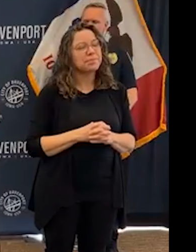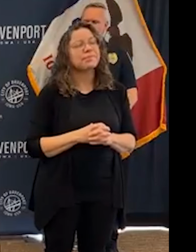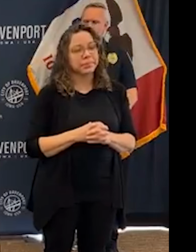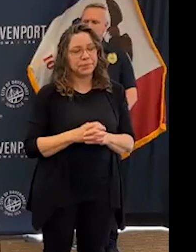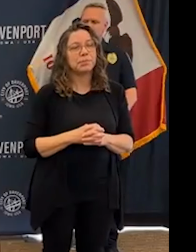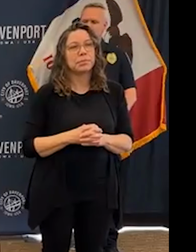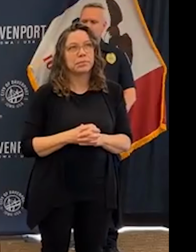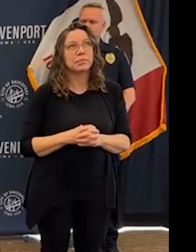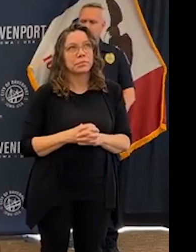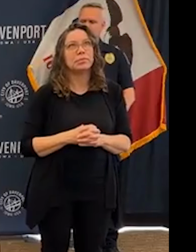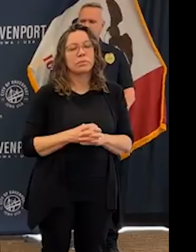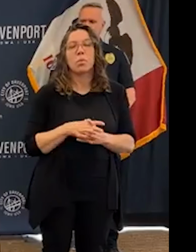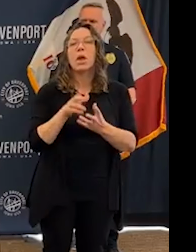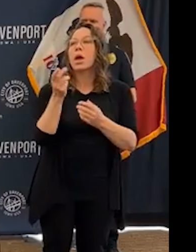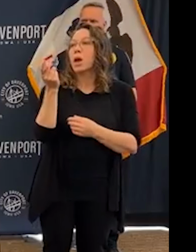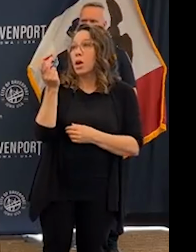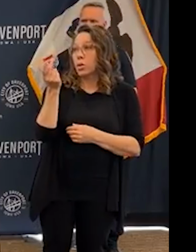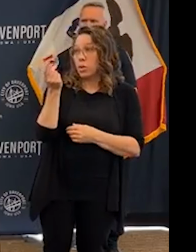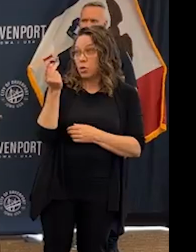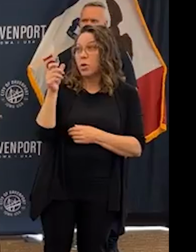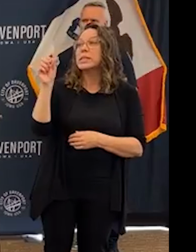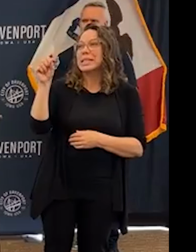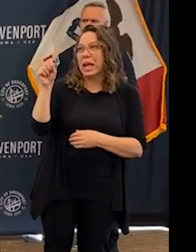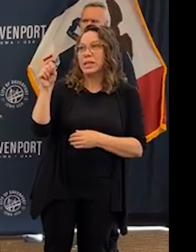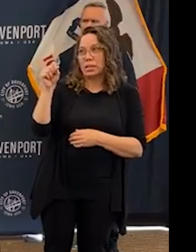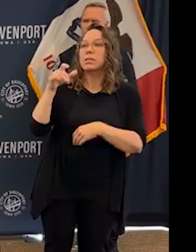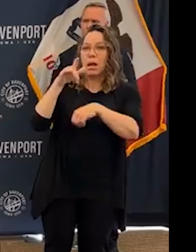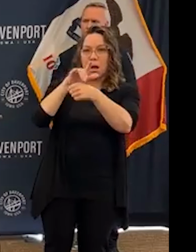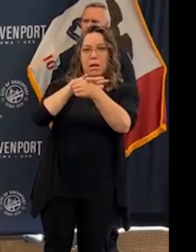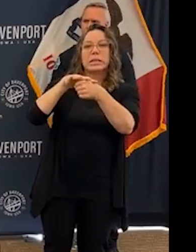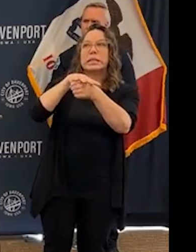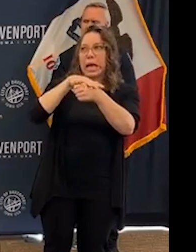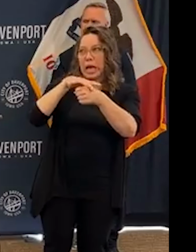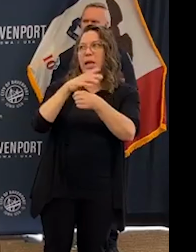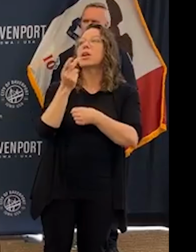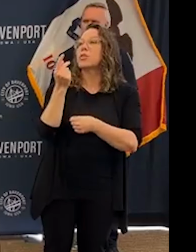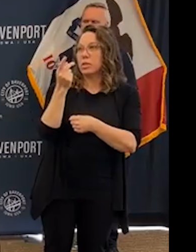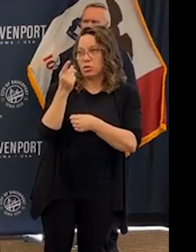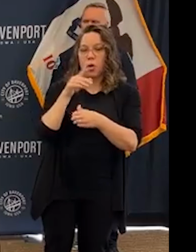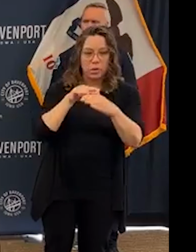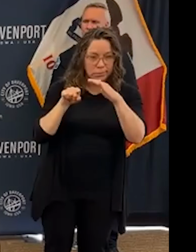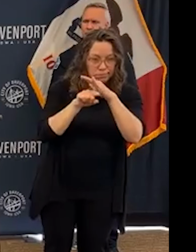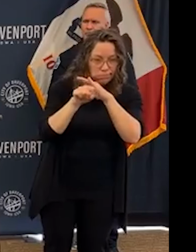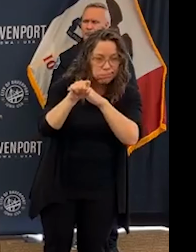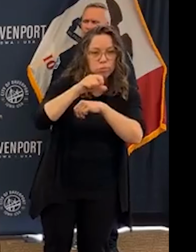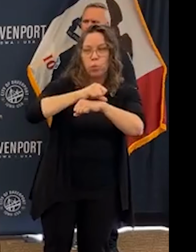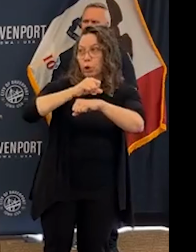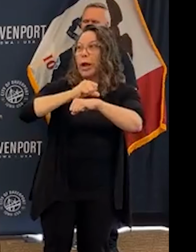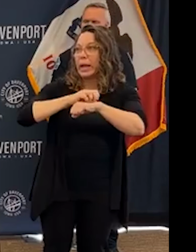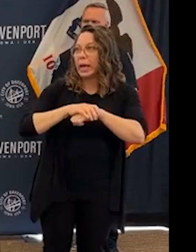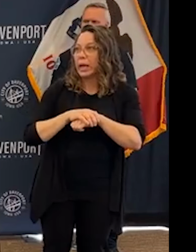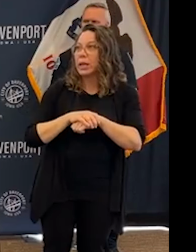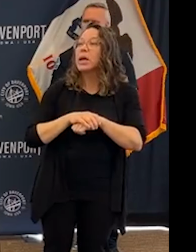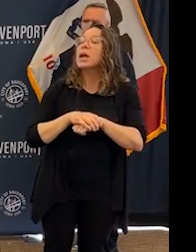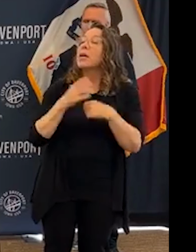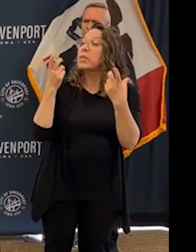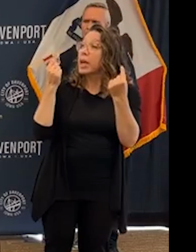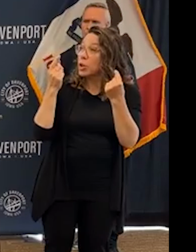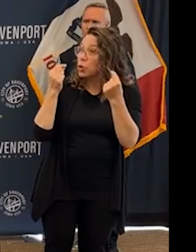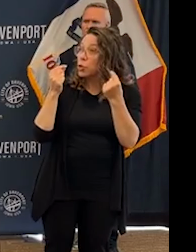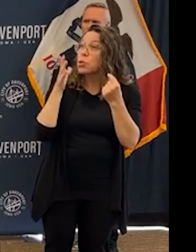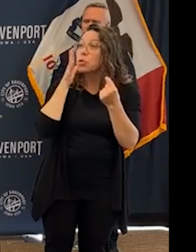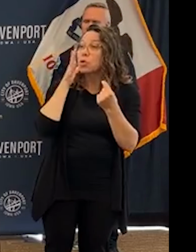The dogs have been on site and they have worked. They provide an alert to the handlers, and then the